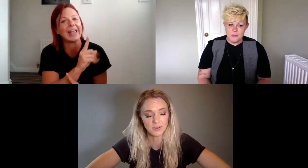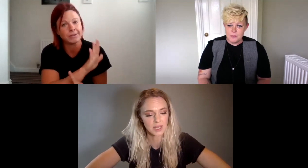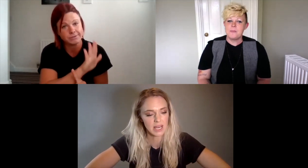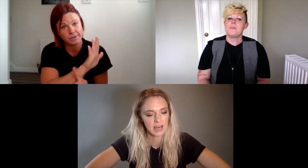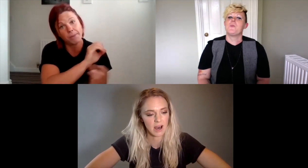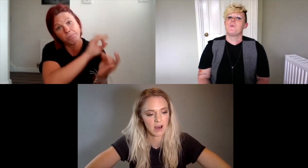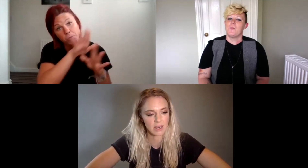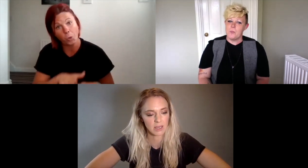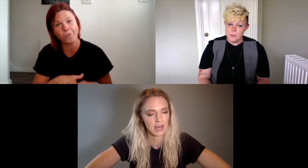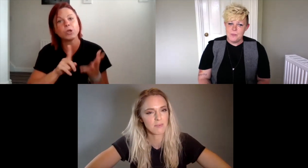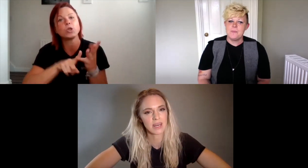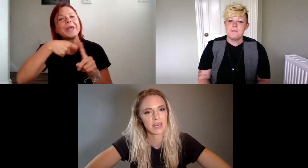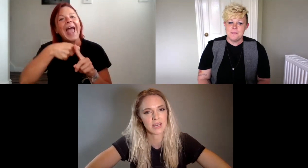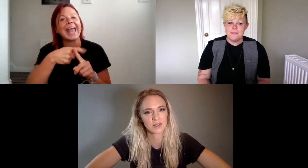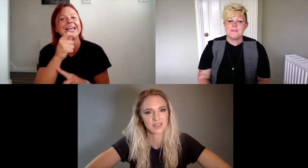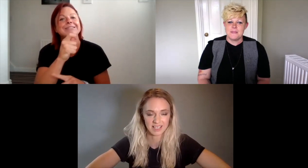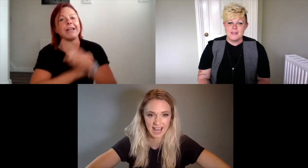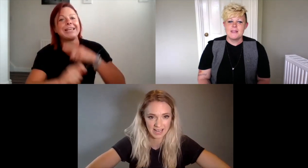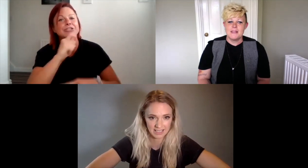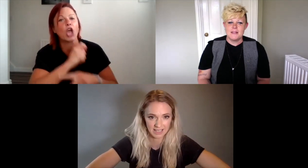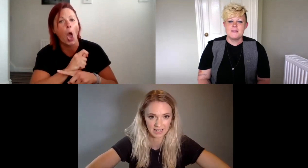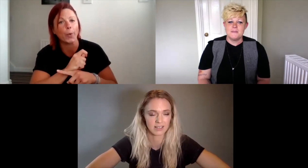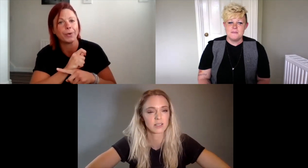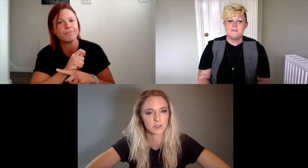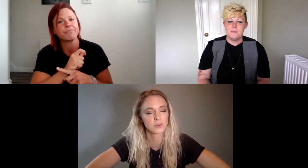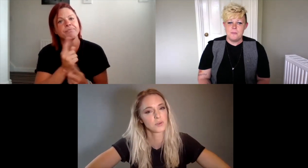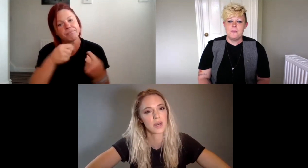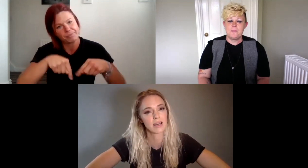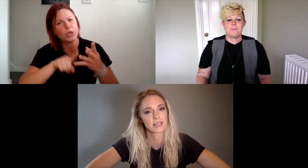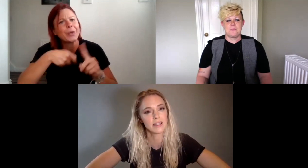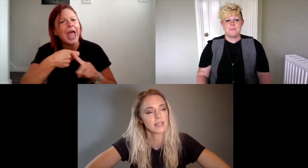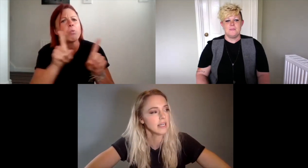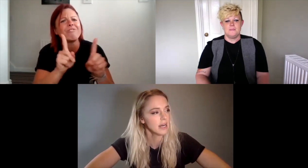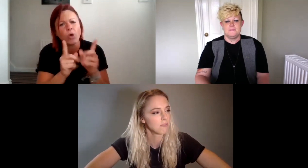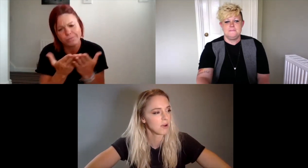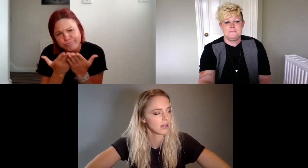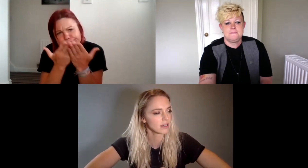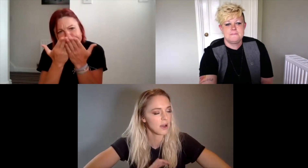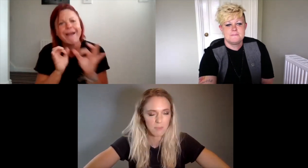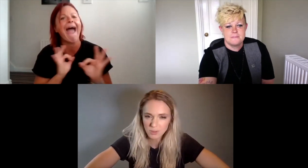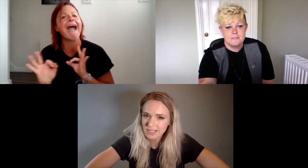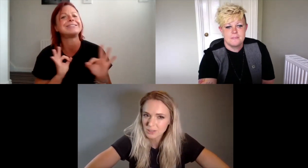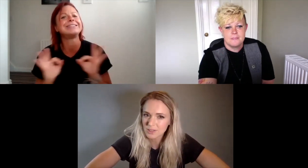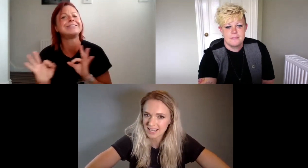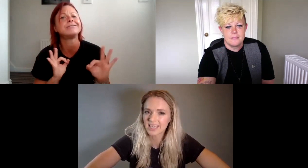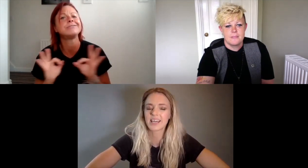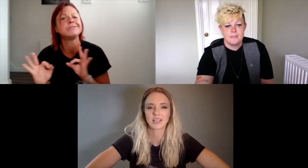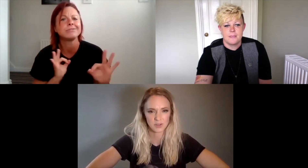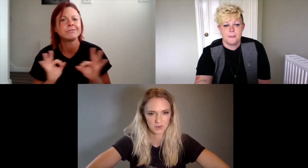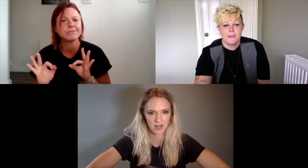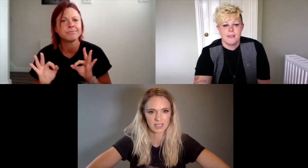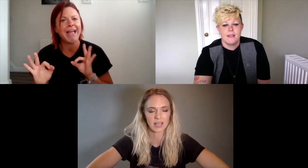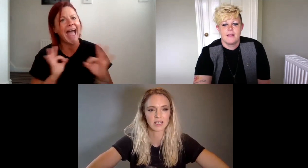now. I came here to study acting and I still do acting, but I mostly do singing